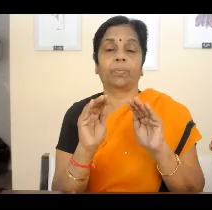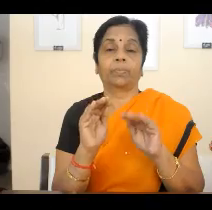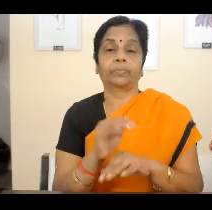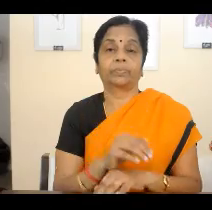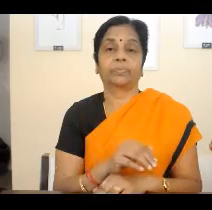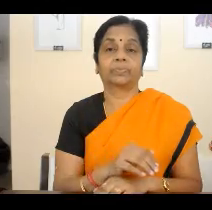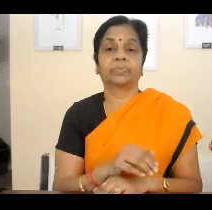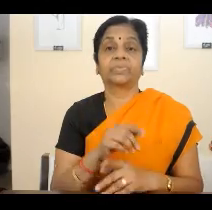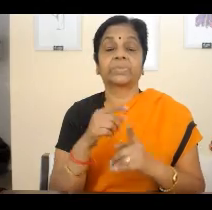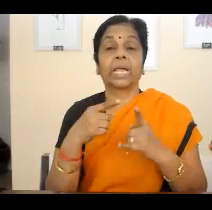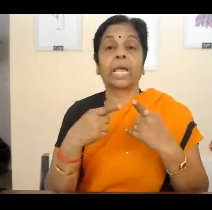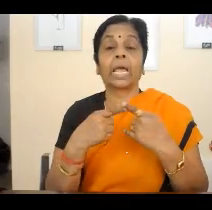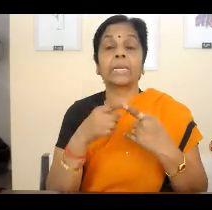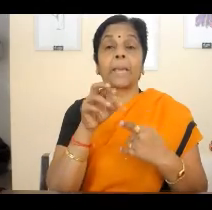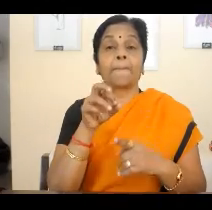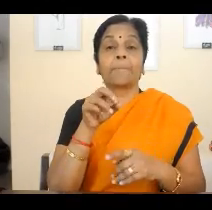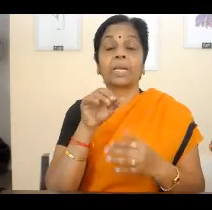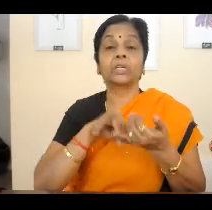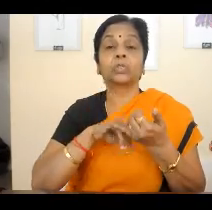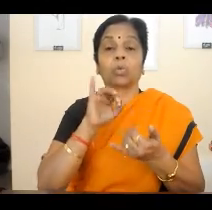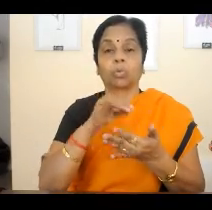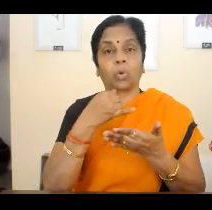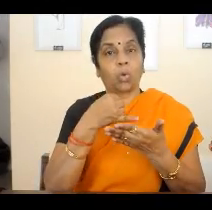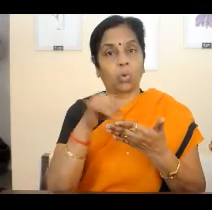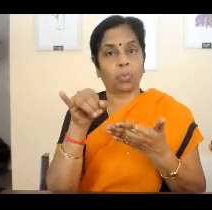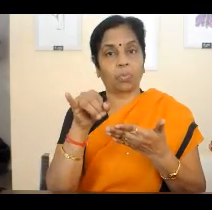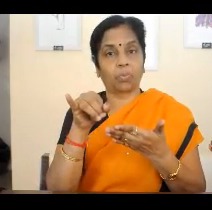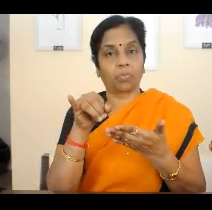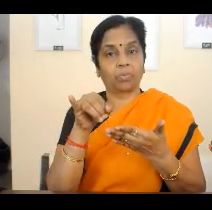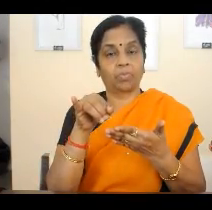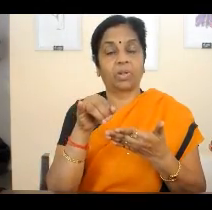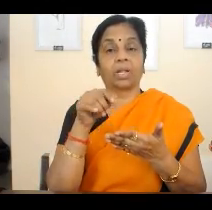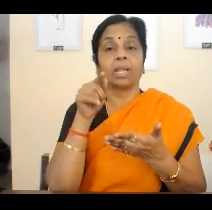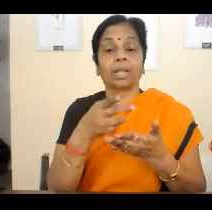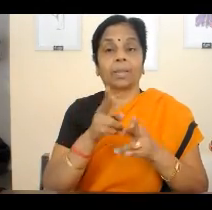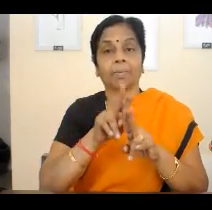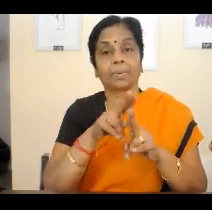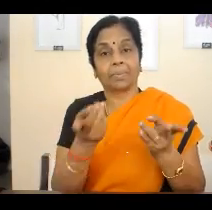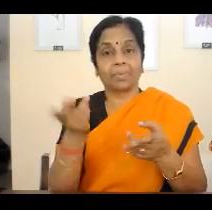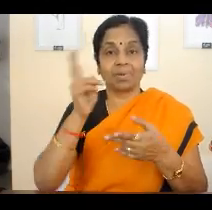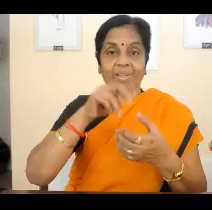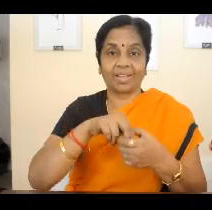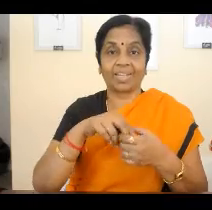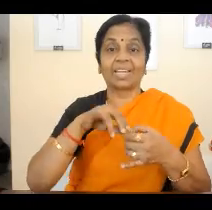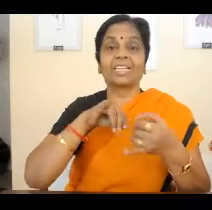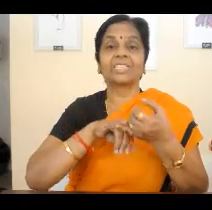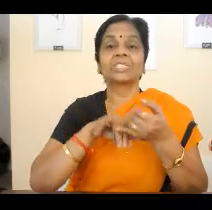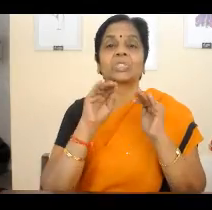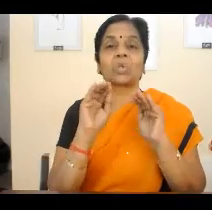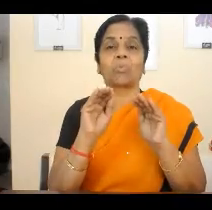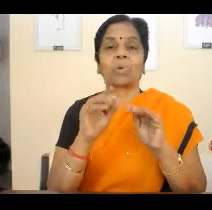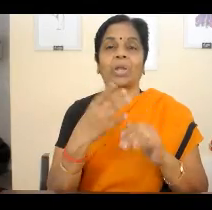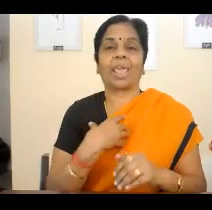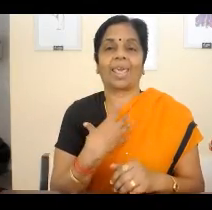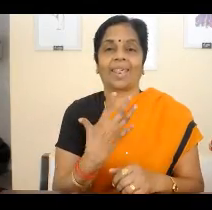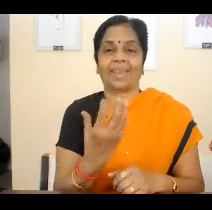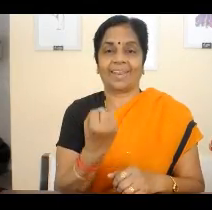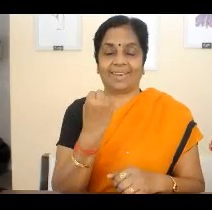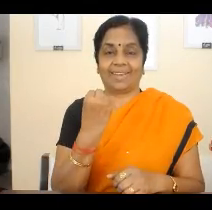The term high support needs should be removed and replaced with support needs for persons with